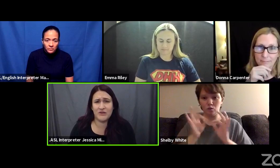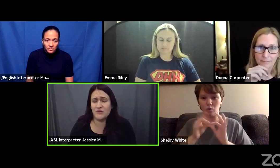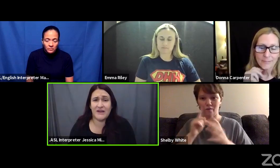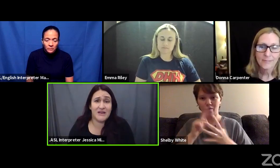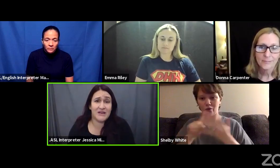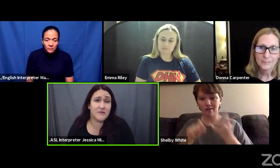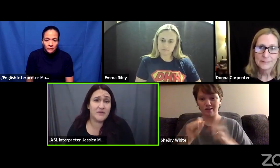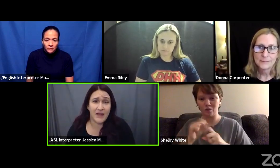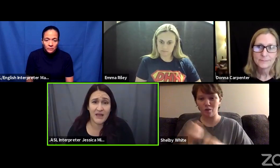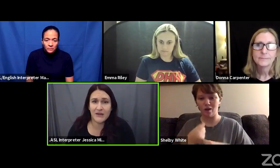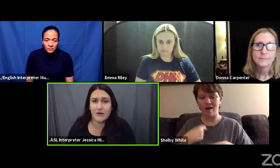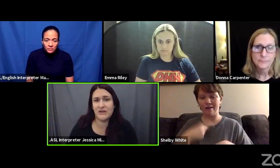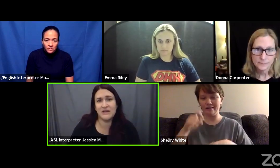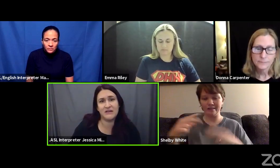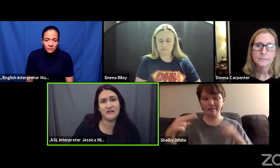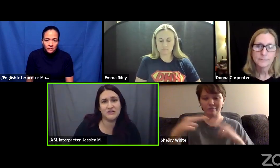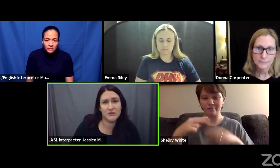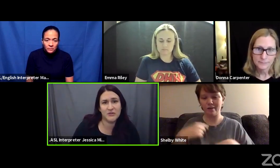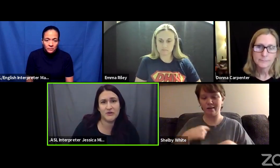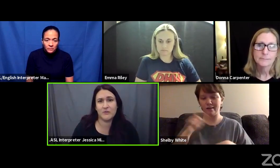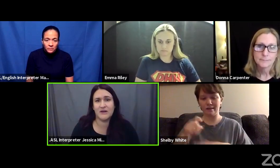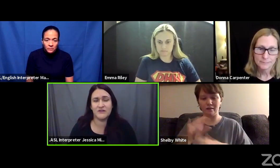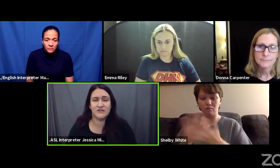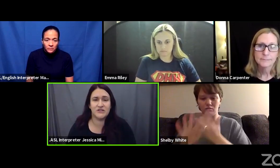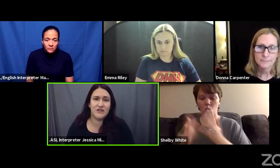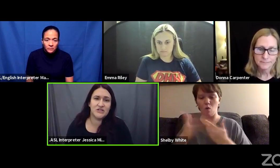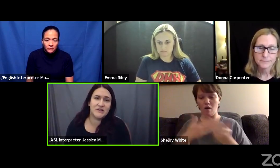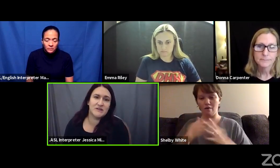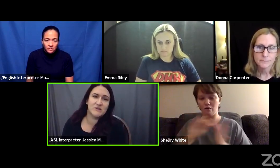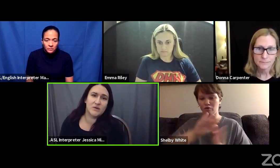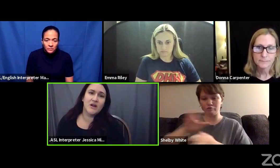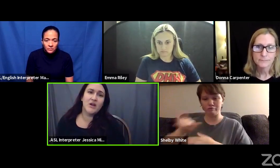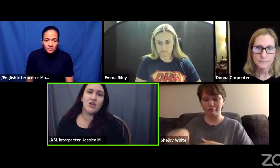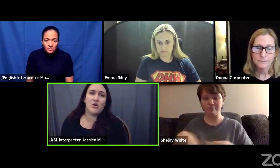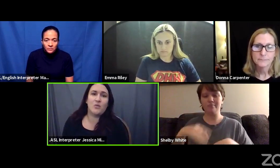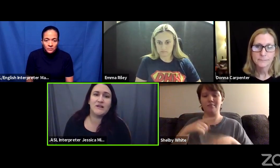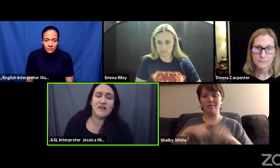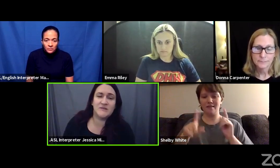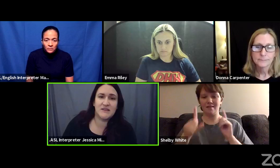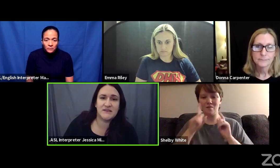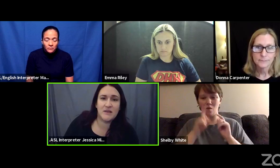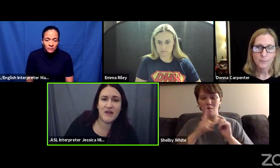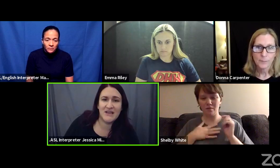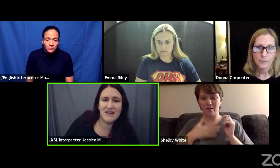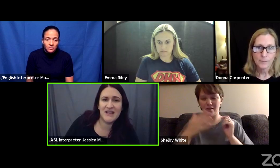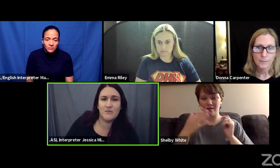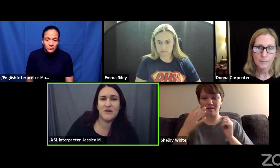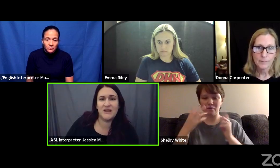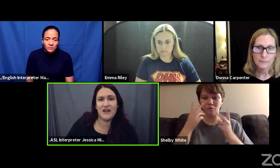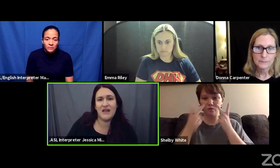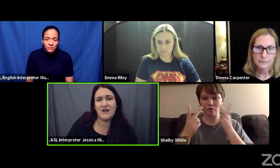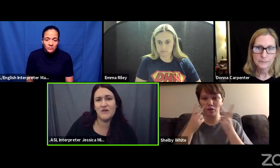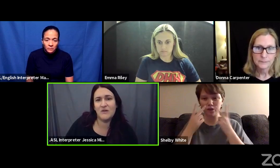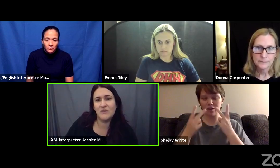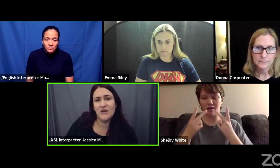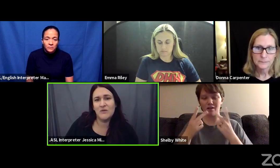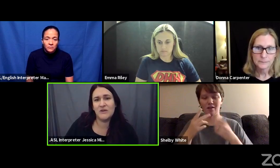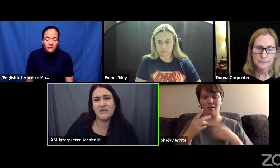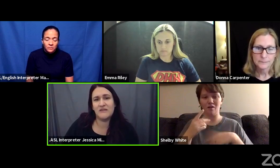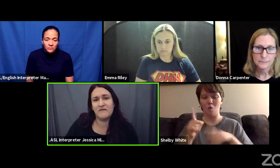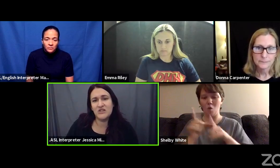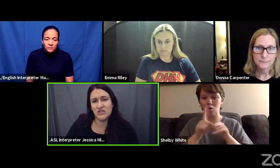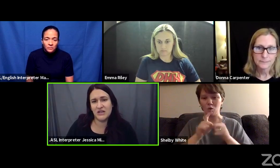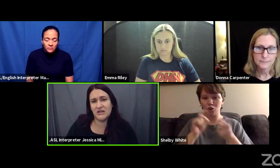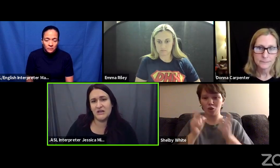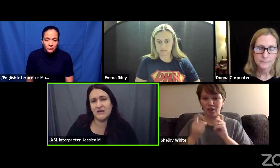like, I knew what I needed for that. I knew we needed an interpreter for whatever situations or, what types of things I might need. But now